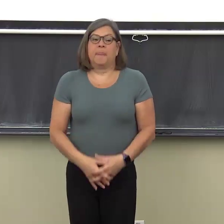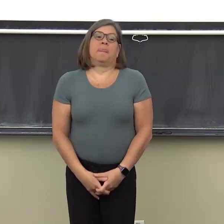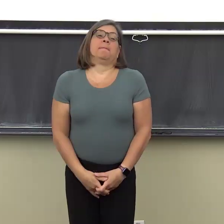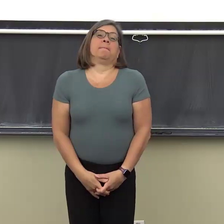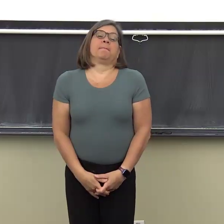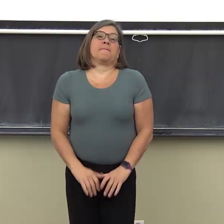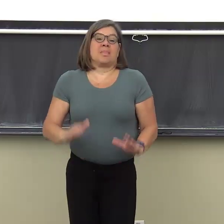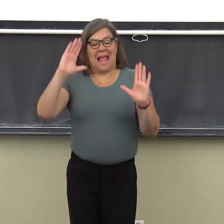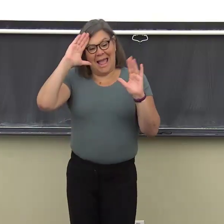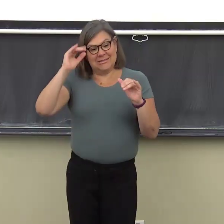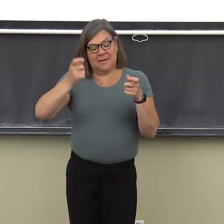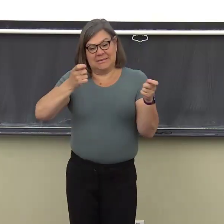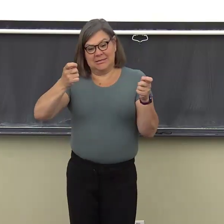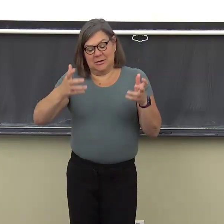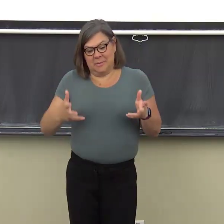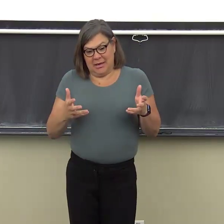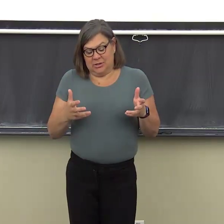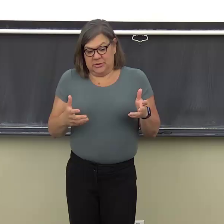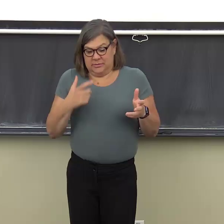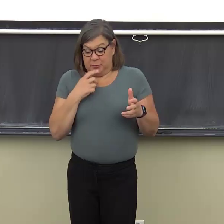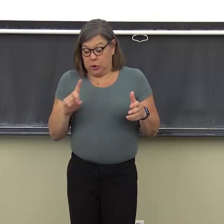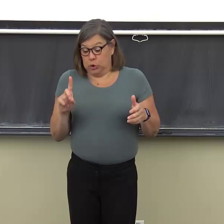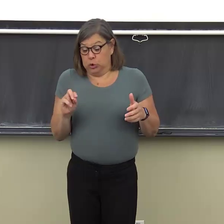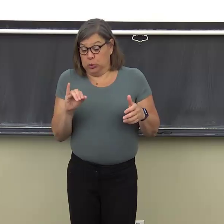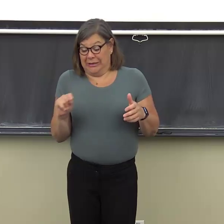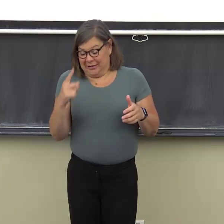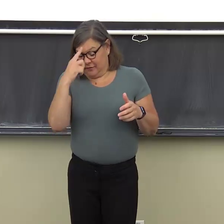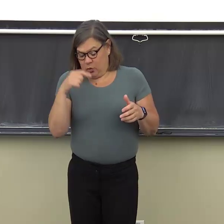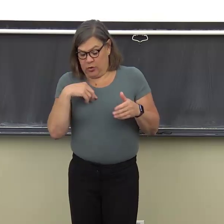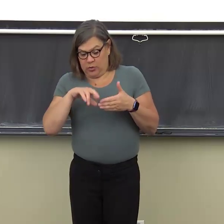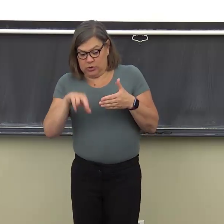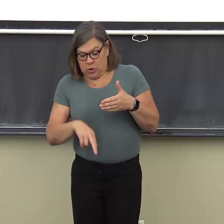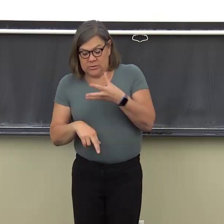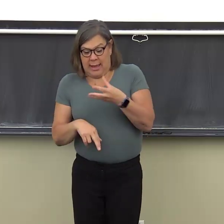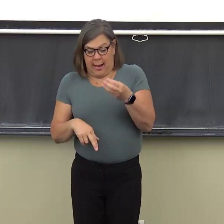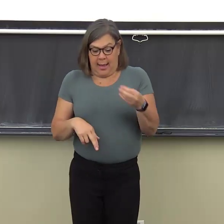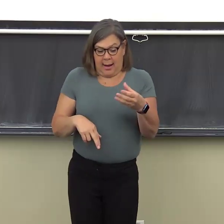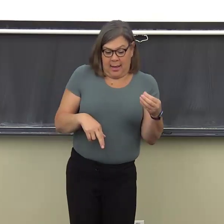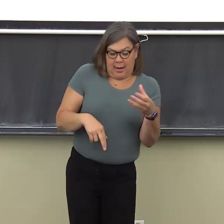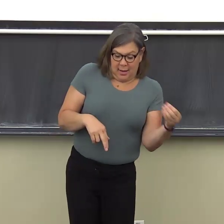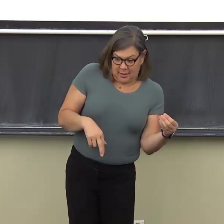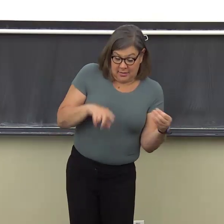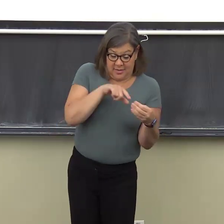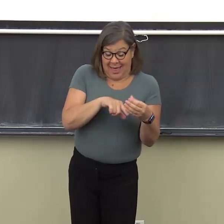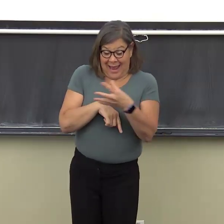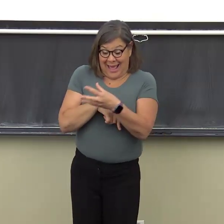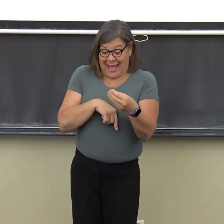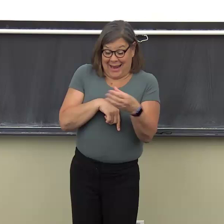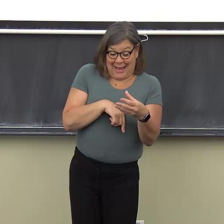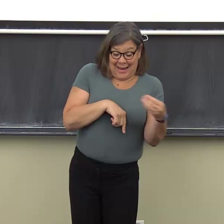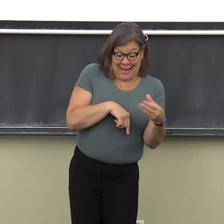expectation management, which is to say, do it for the results, and. So to me, the and that I turn